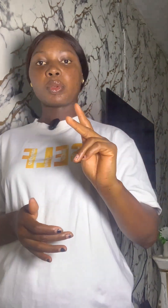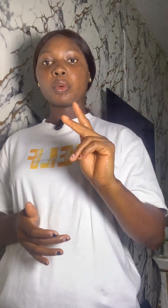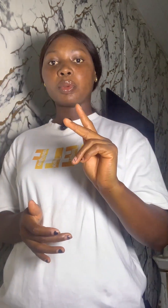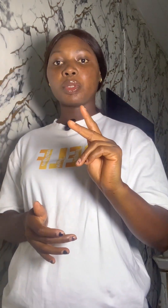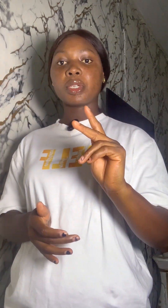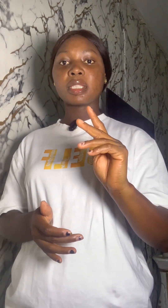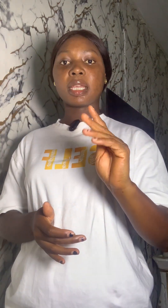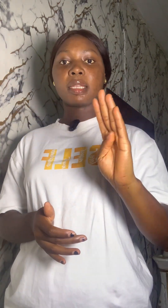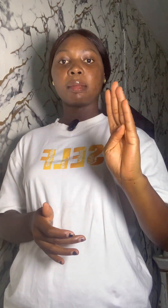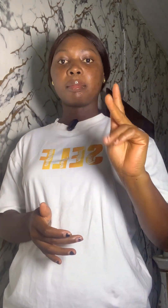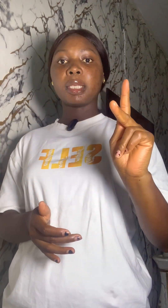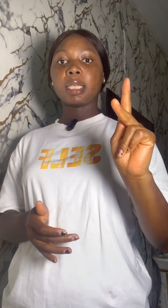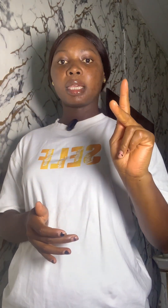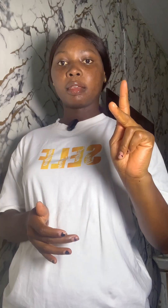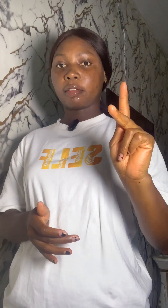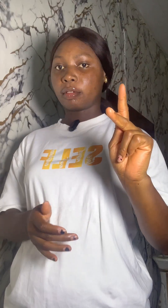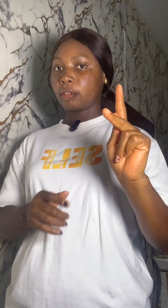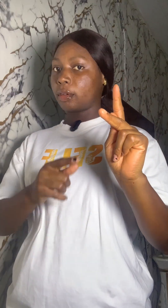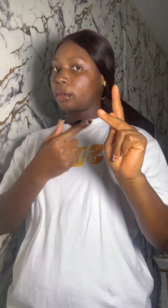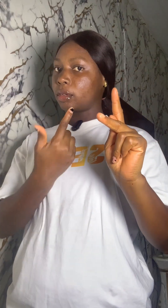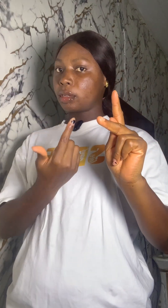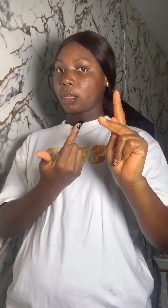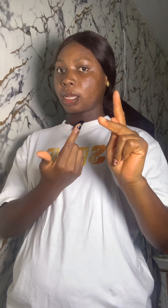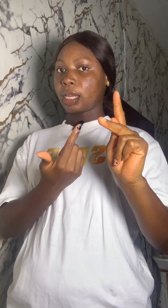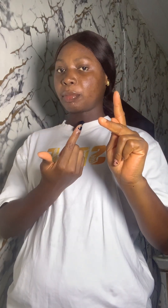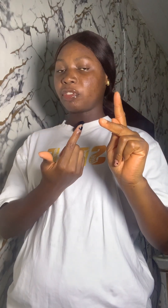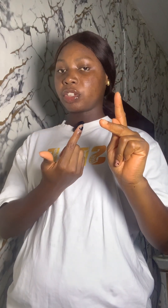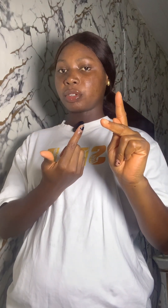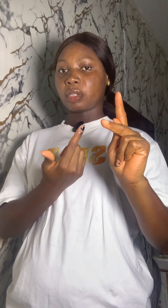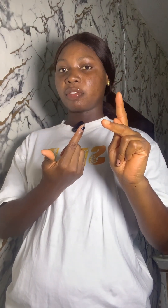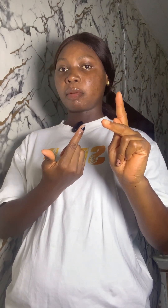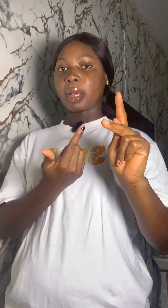So you just sign BK, an abbreviation for back.